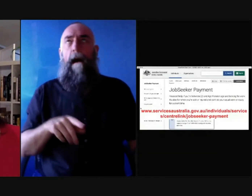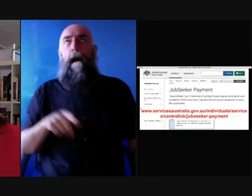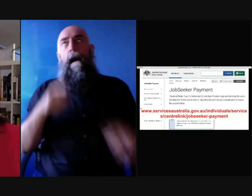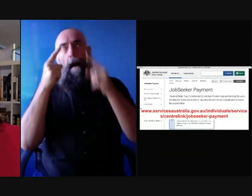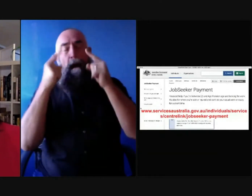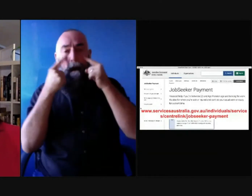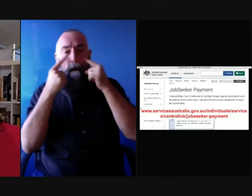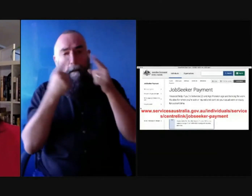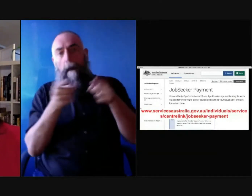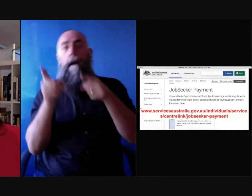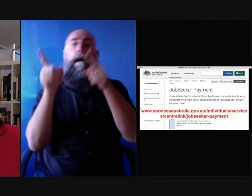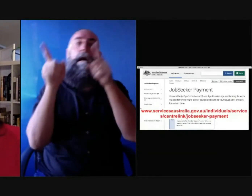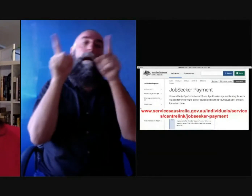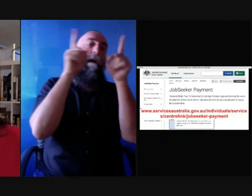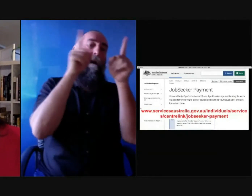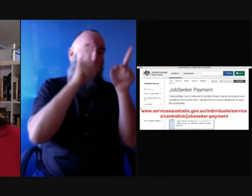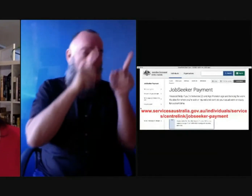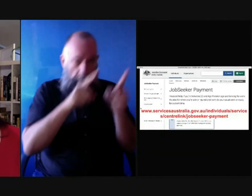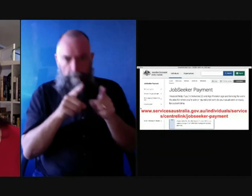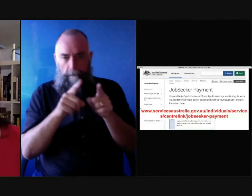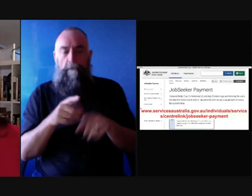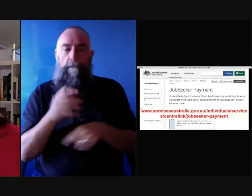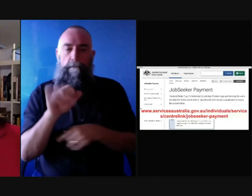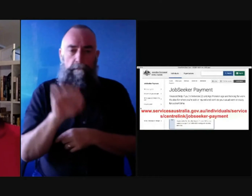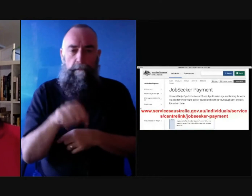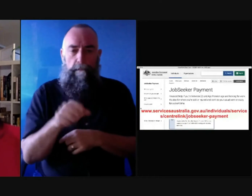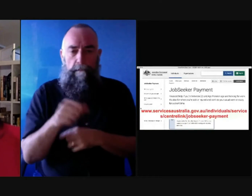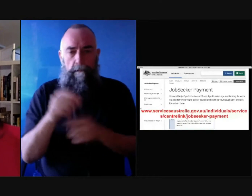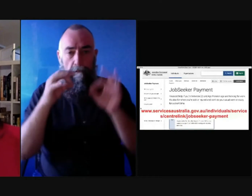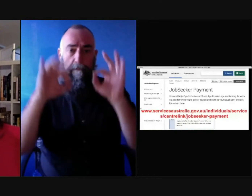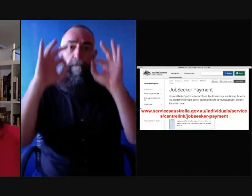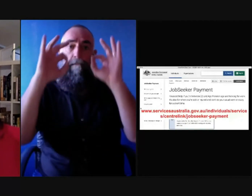now, and rightly so.